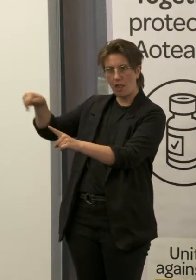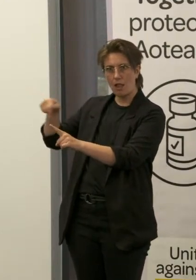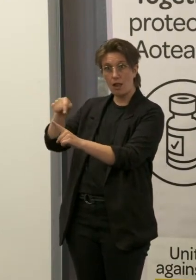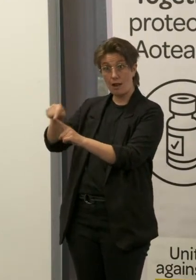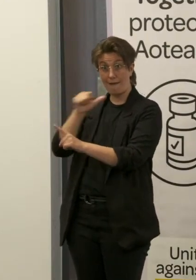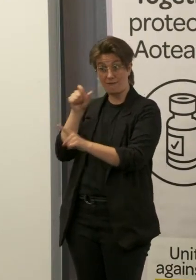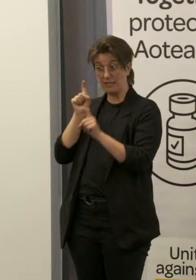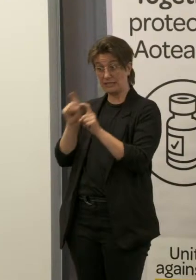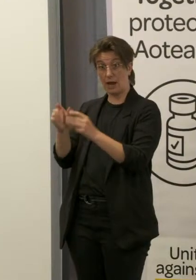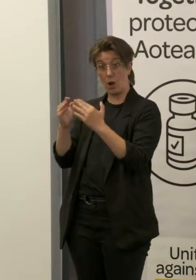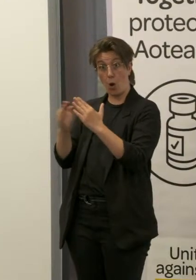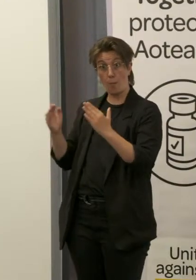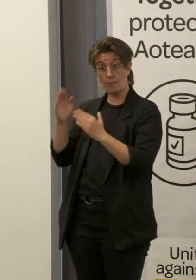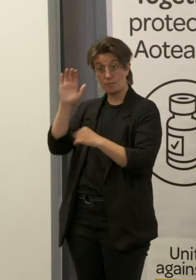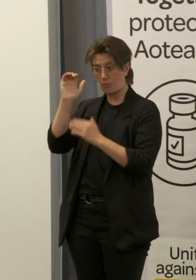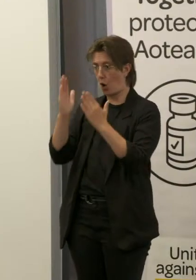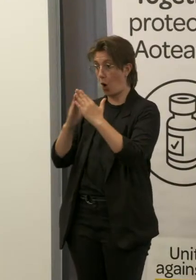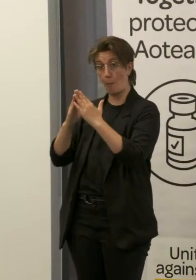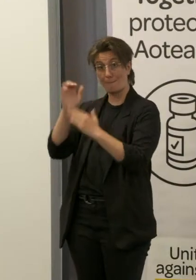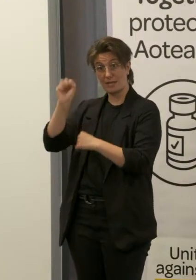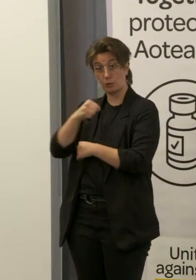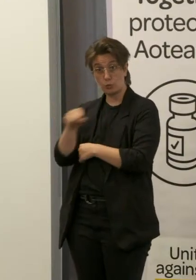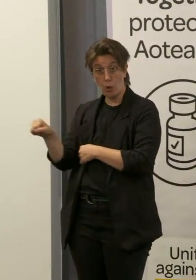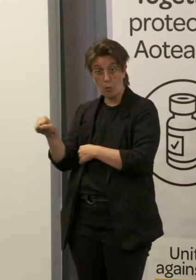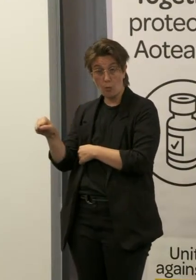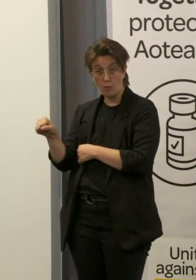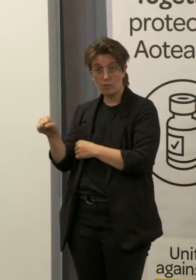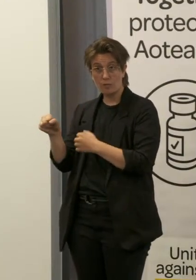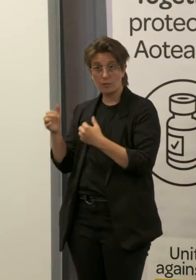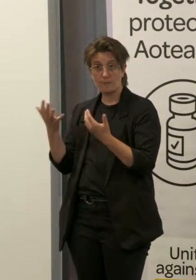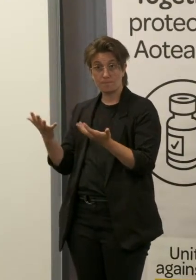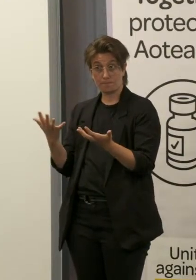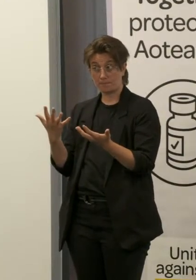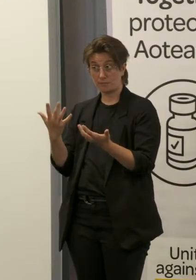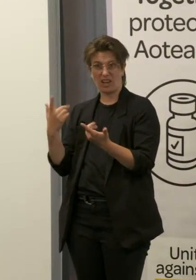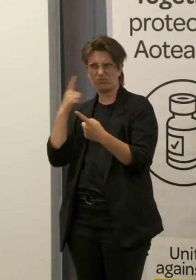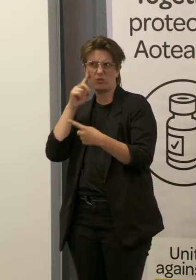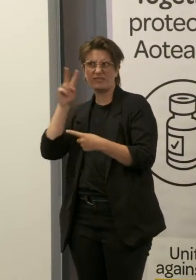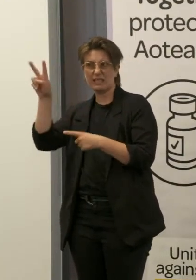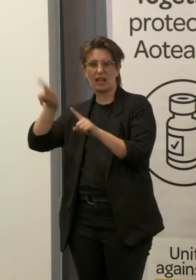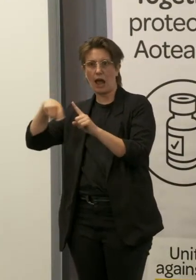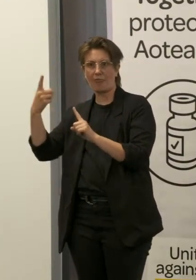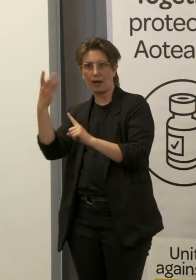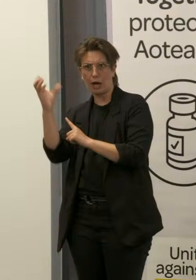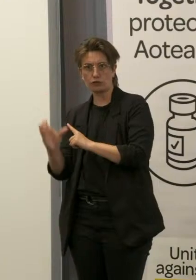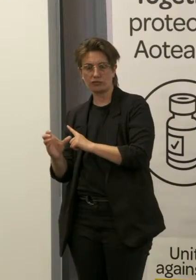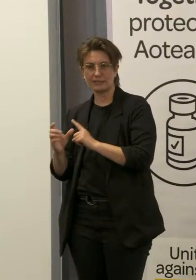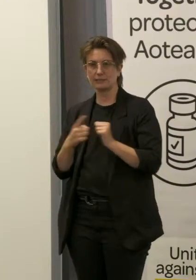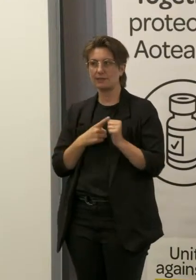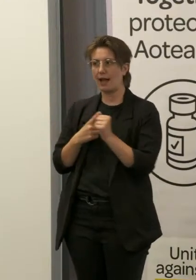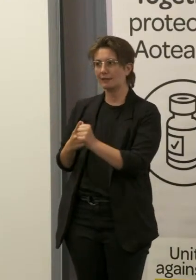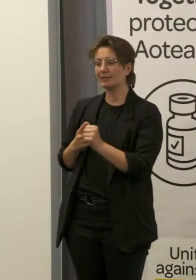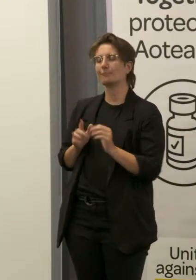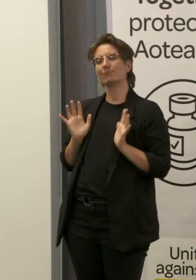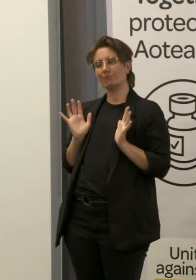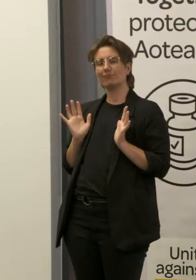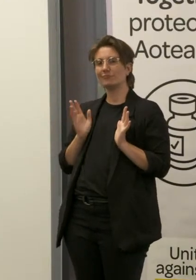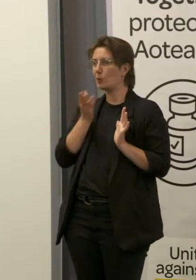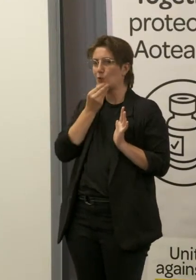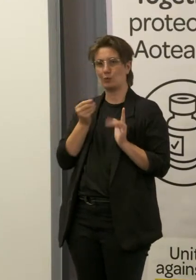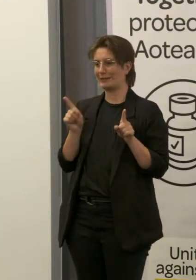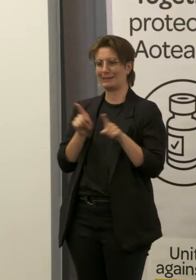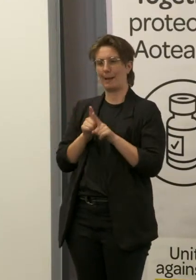mean sort of compliance with the requirement to self-isolate. It's not something we've used and not something we're planning to